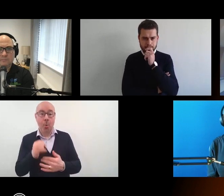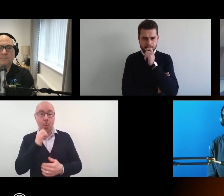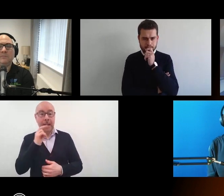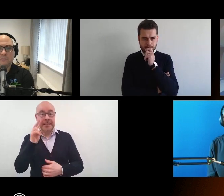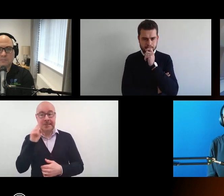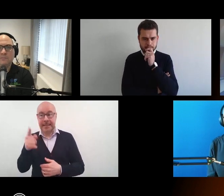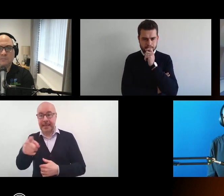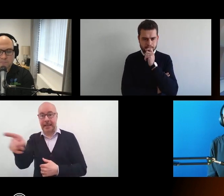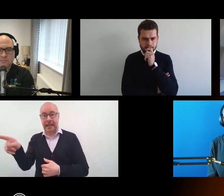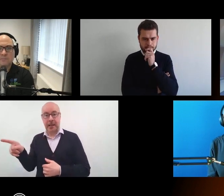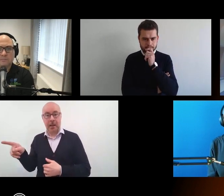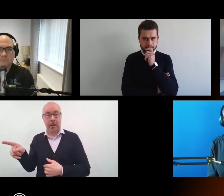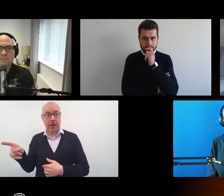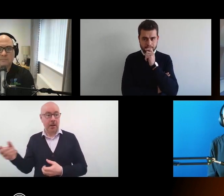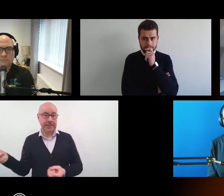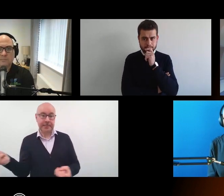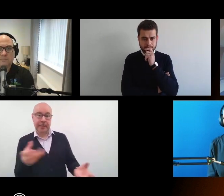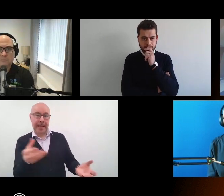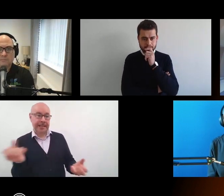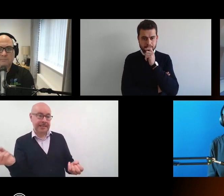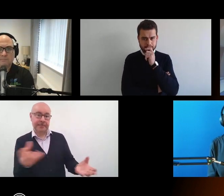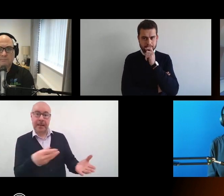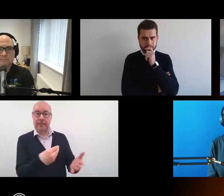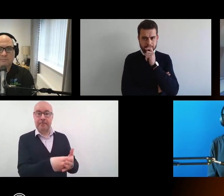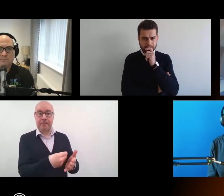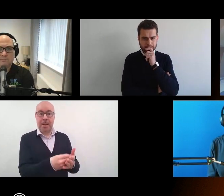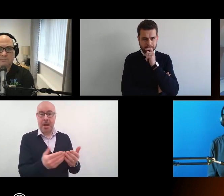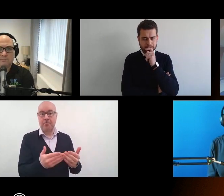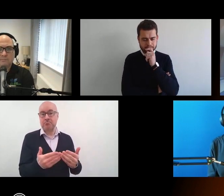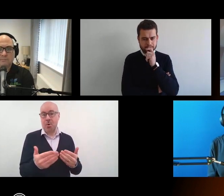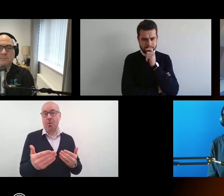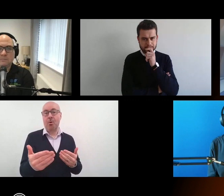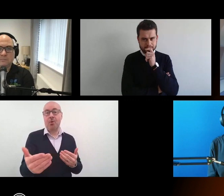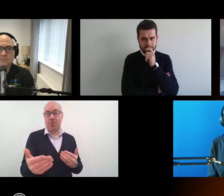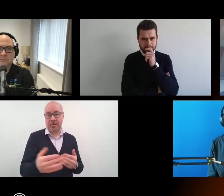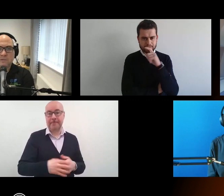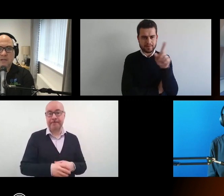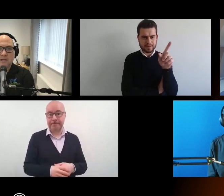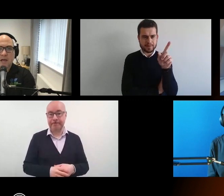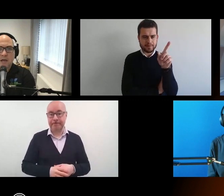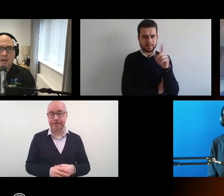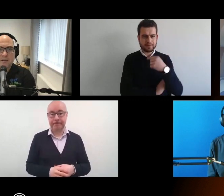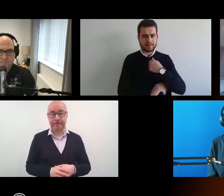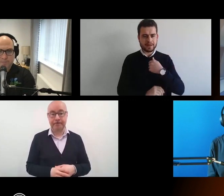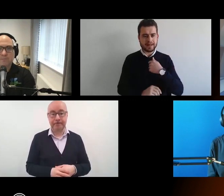and spending their pounds with events.